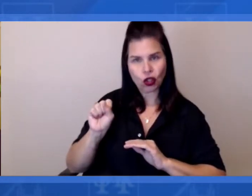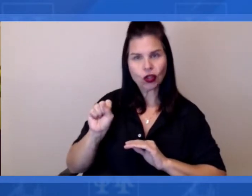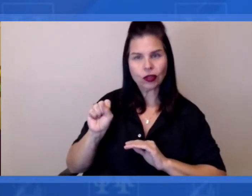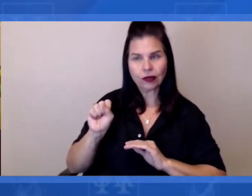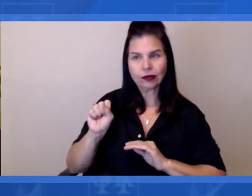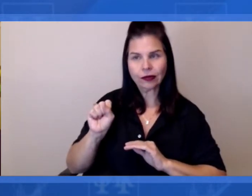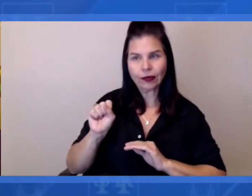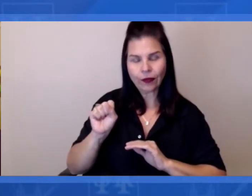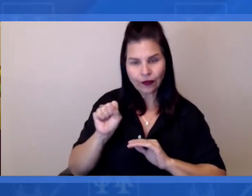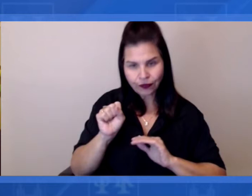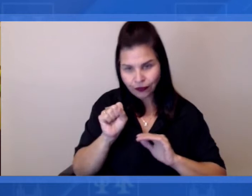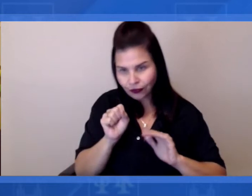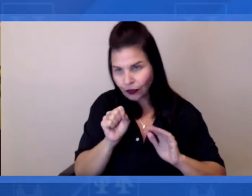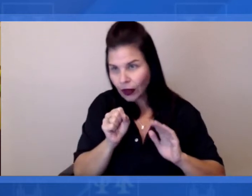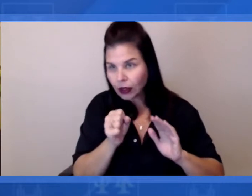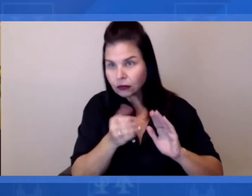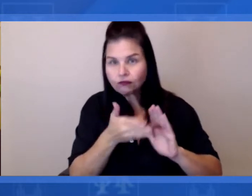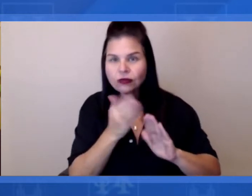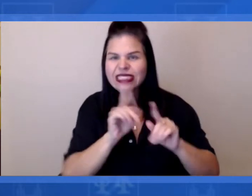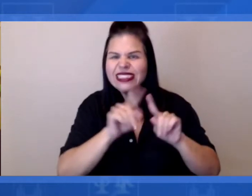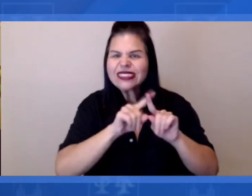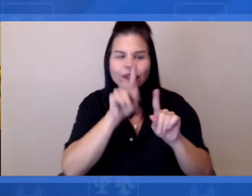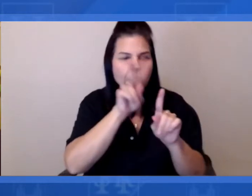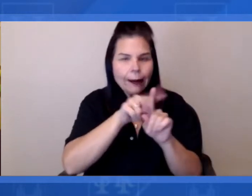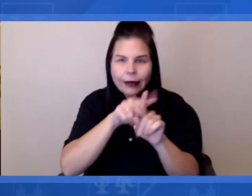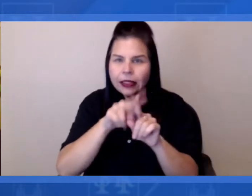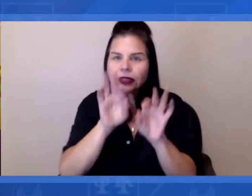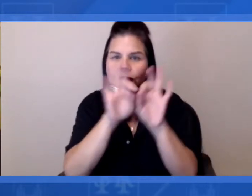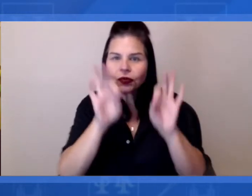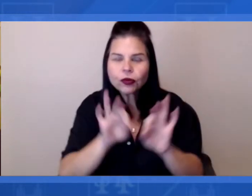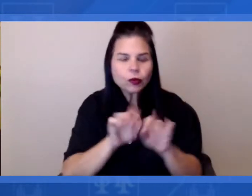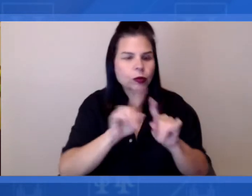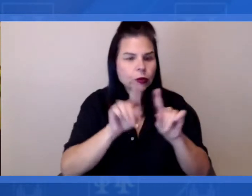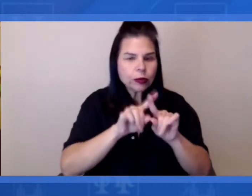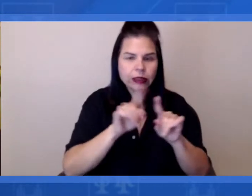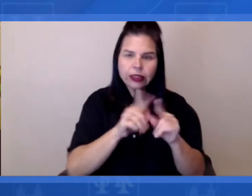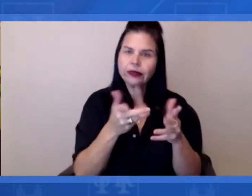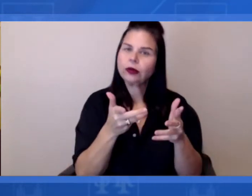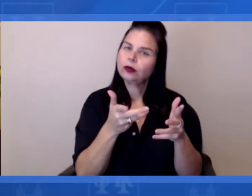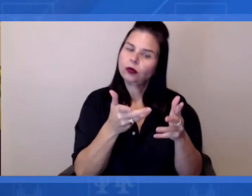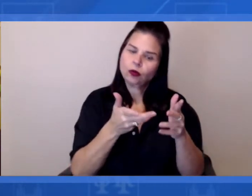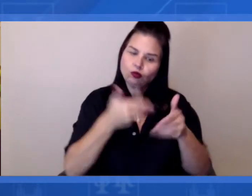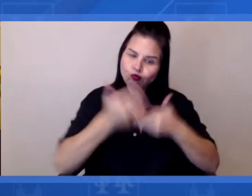updating ATS application form and process to be more inclusive,